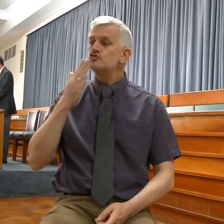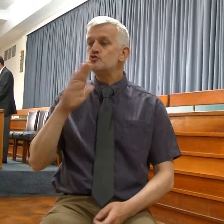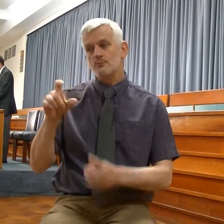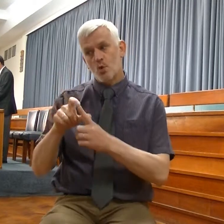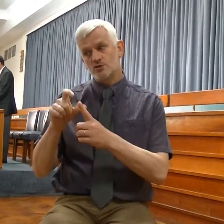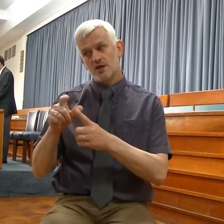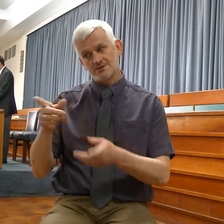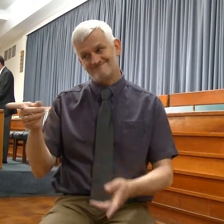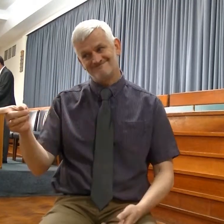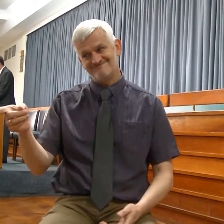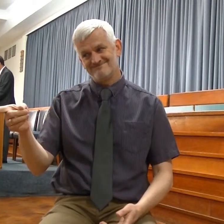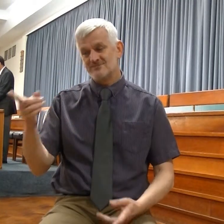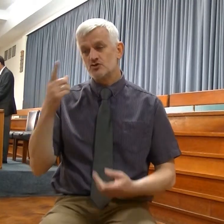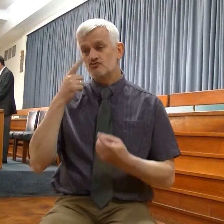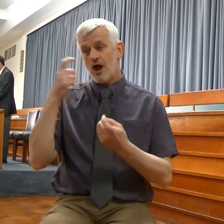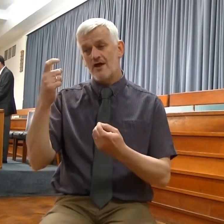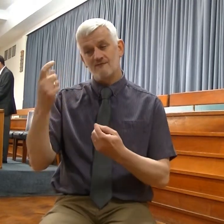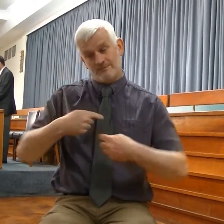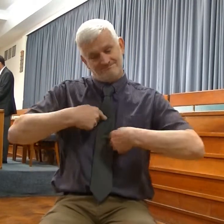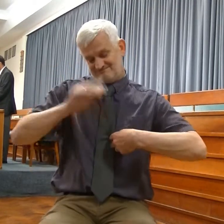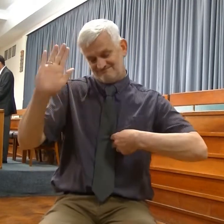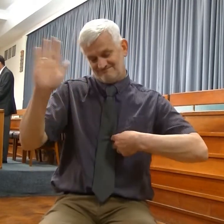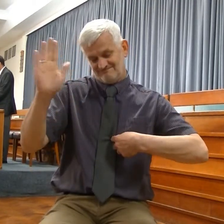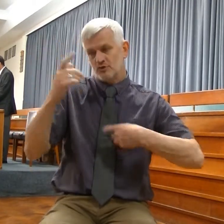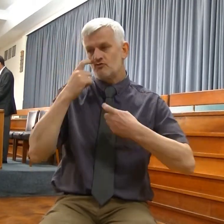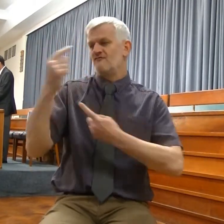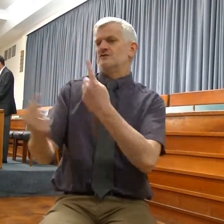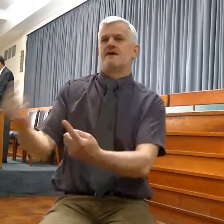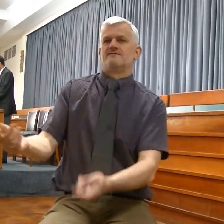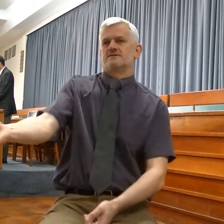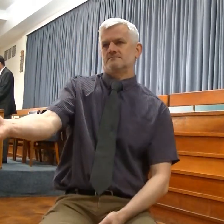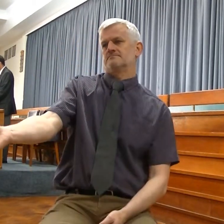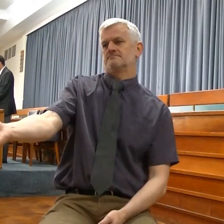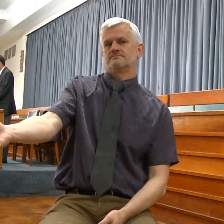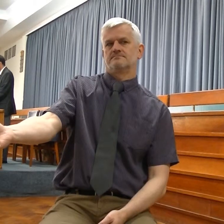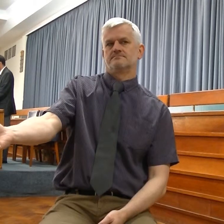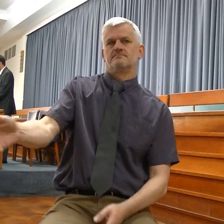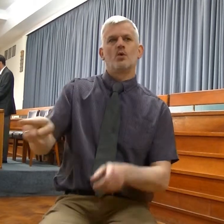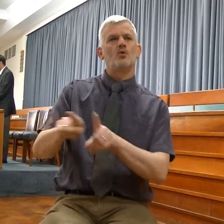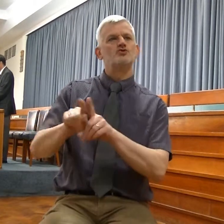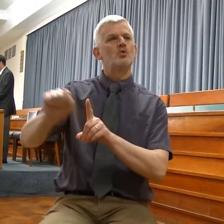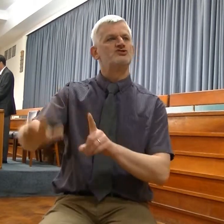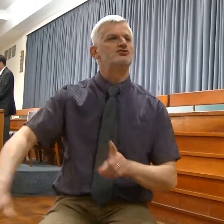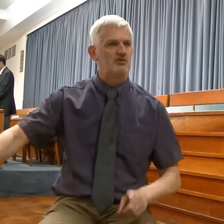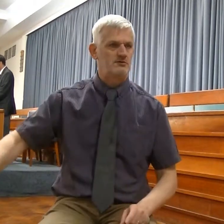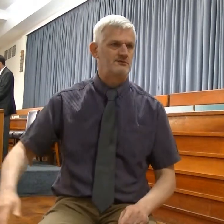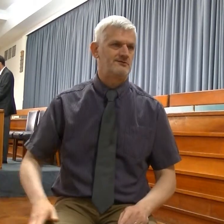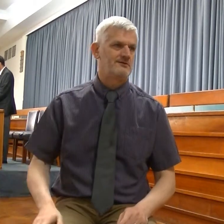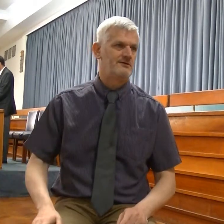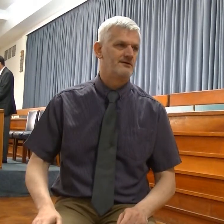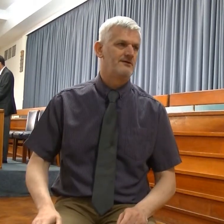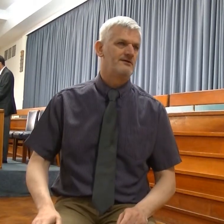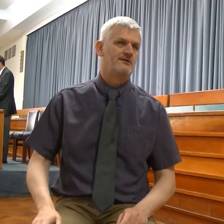Jerusalem, weep not for me, but weep for yourselves and for your children. For